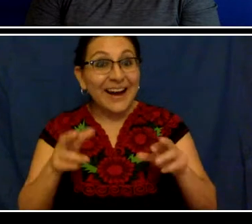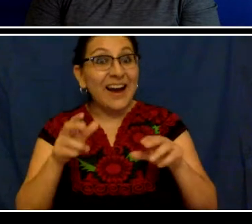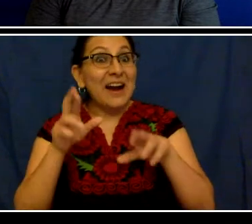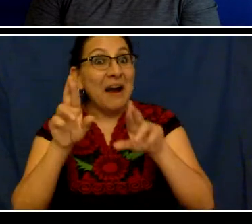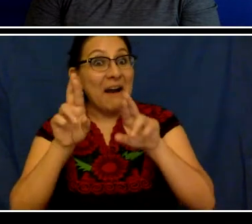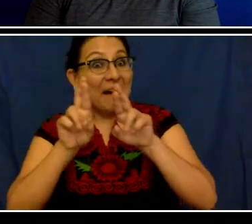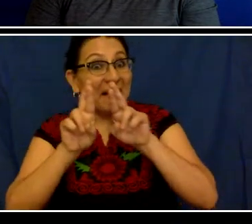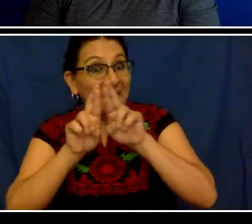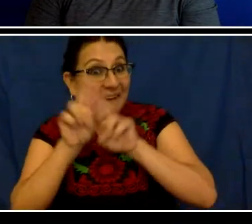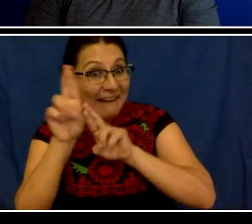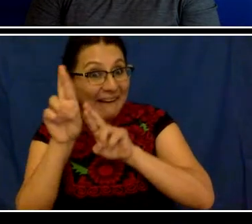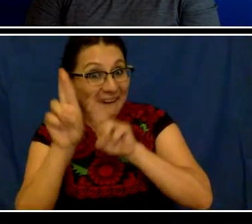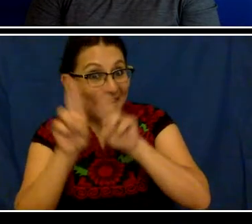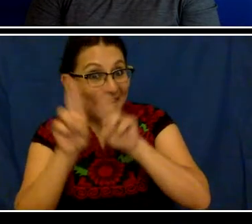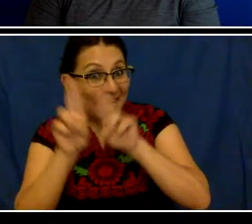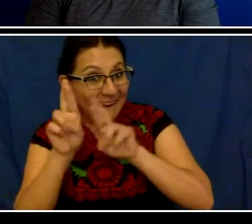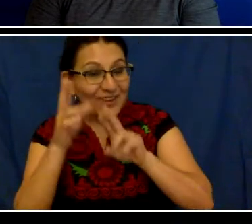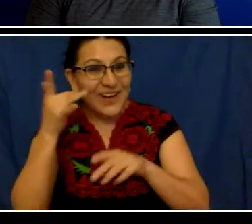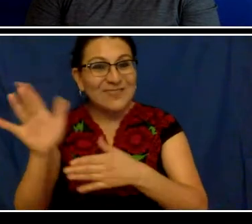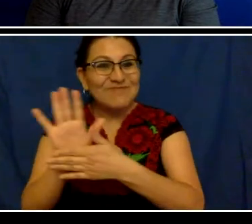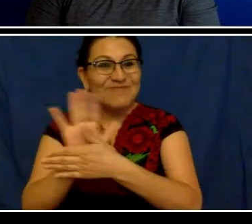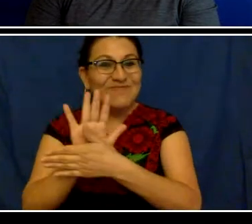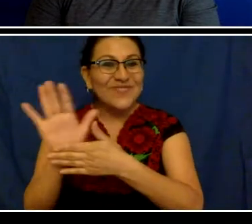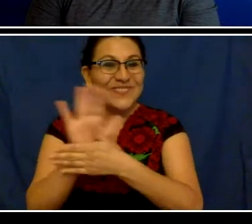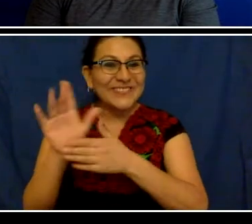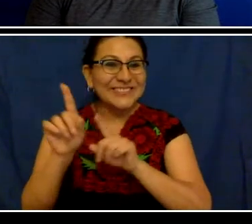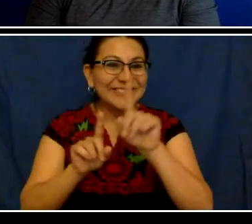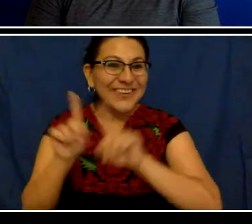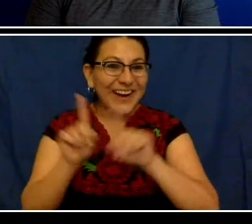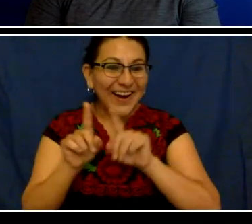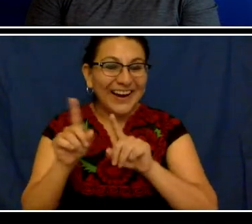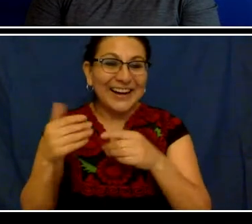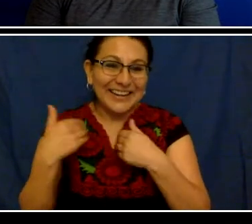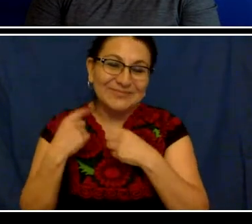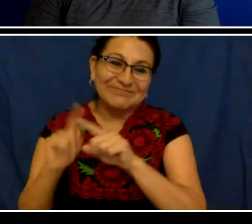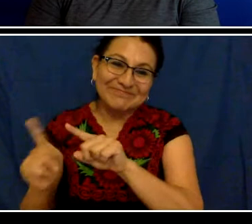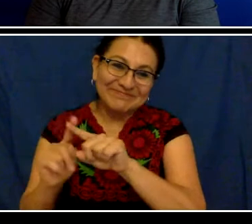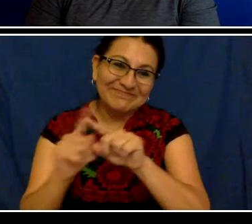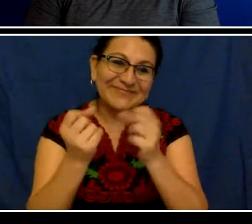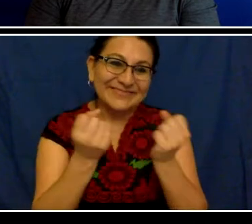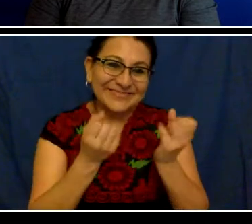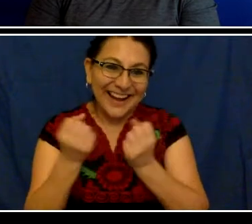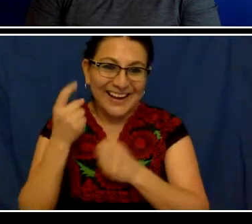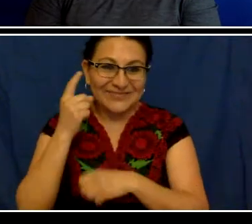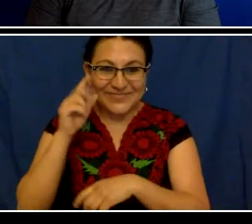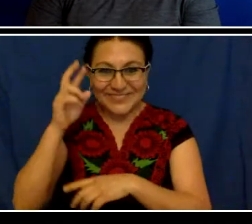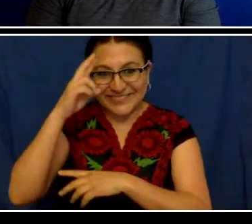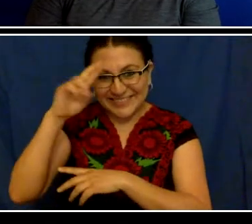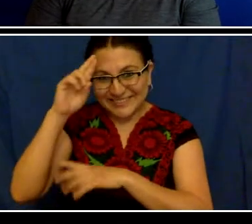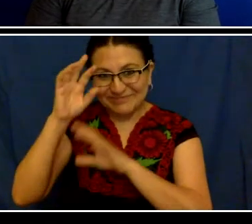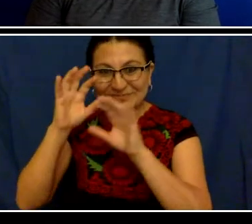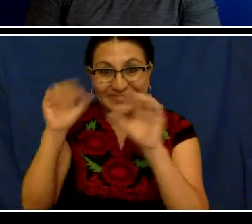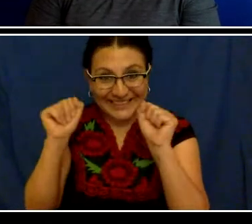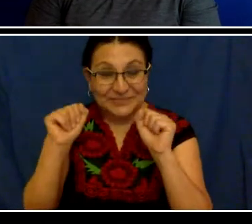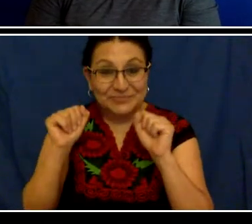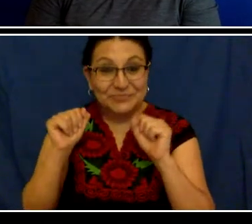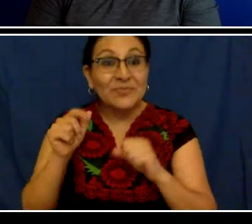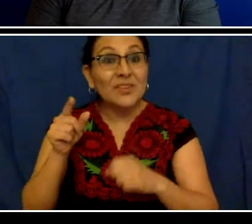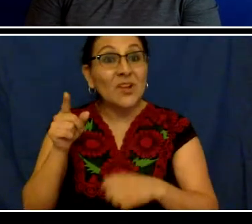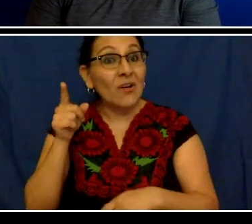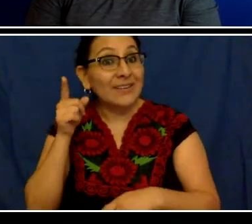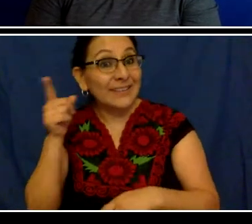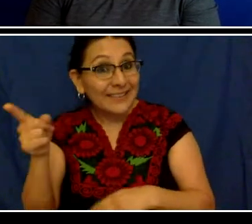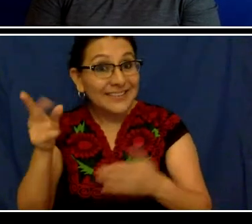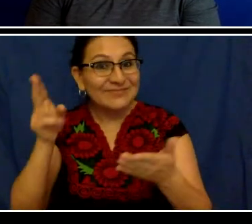actor. He was a Western movie star for many years. We also have Reagan. Why? Because, again, he's a movie star. So we have different signs for